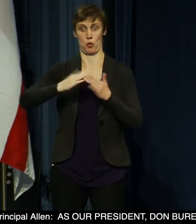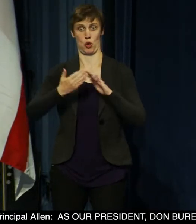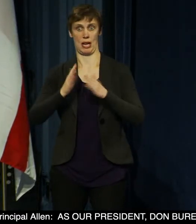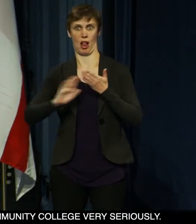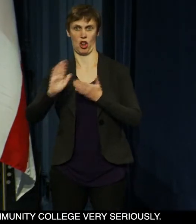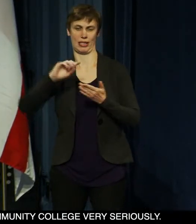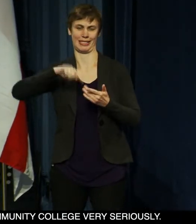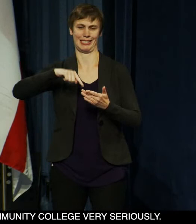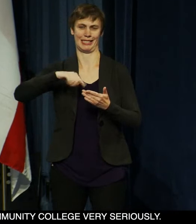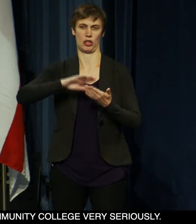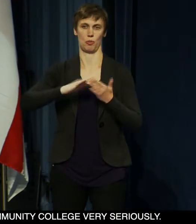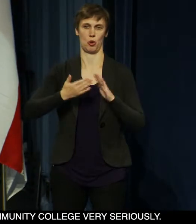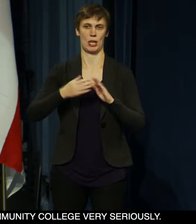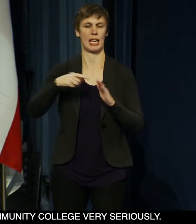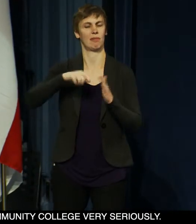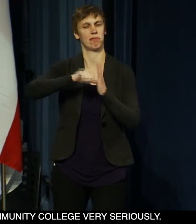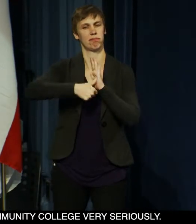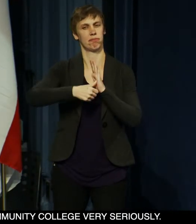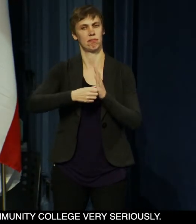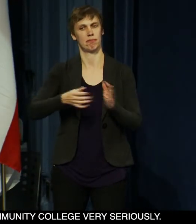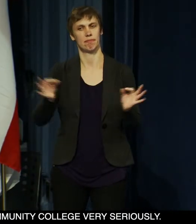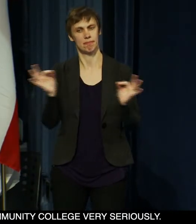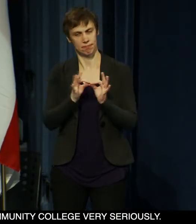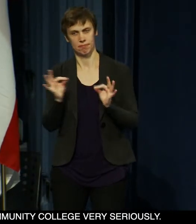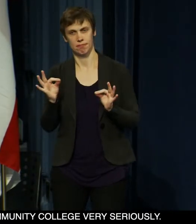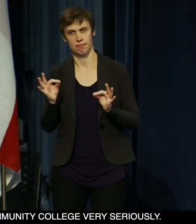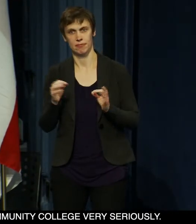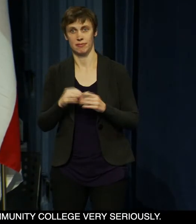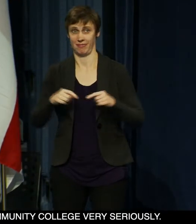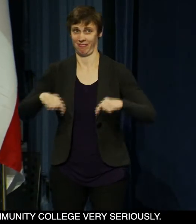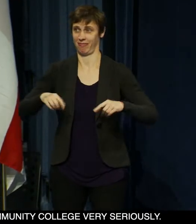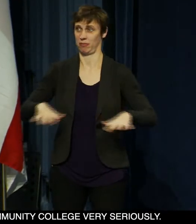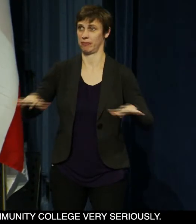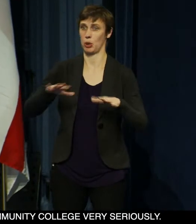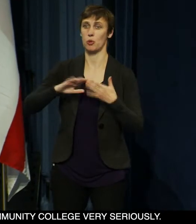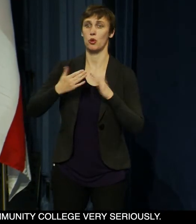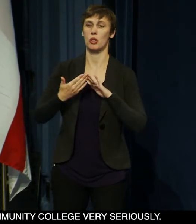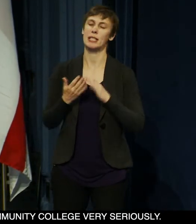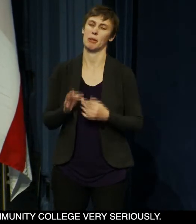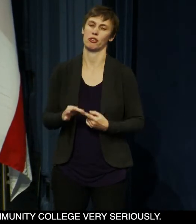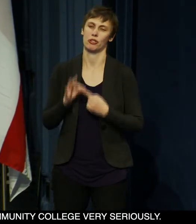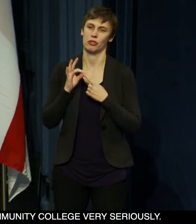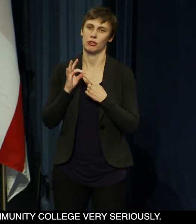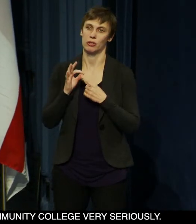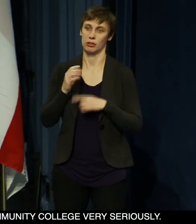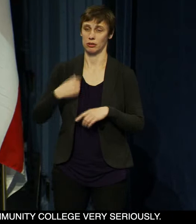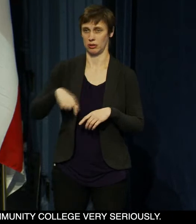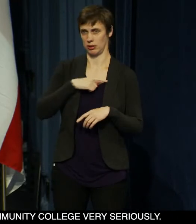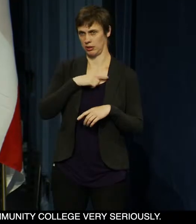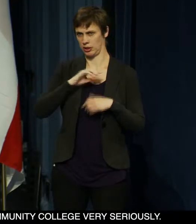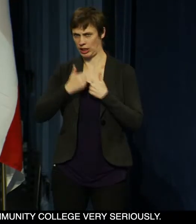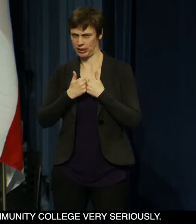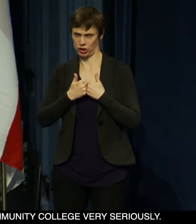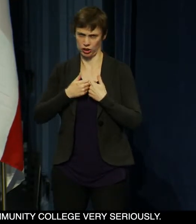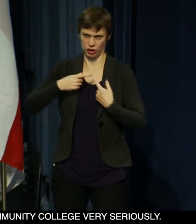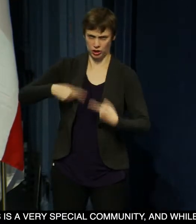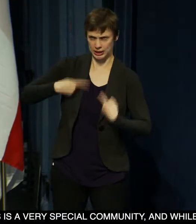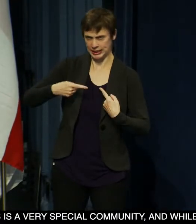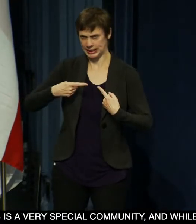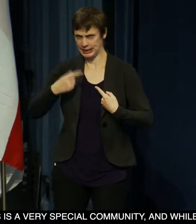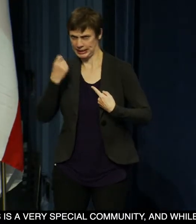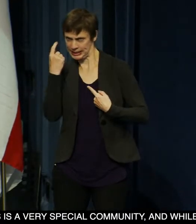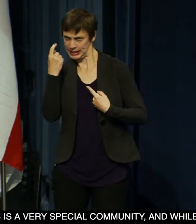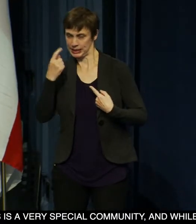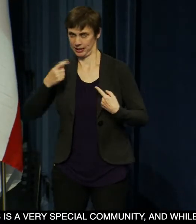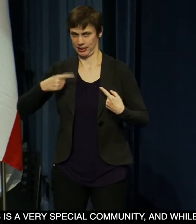special community, and while we always have our share of challenges along the way, by working as a supportive family,